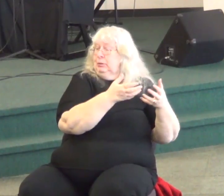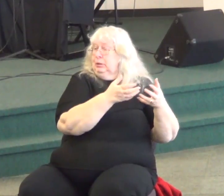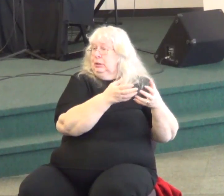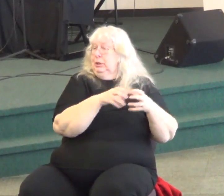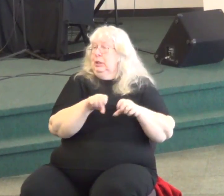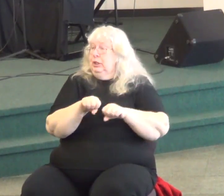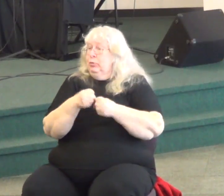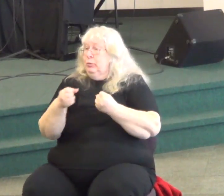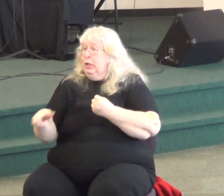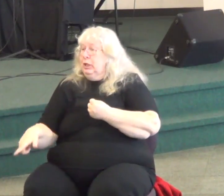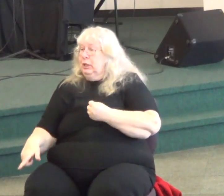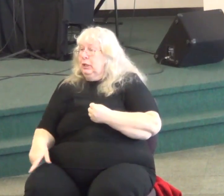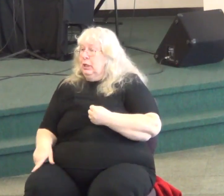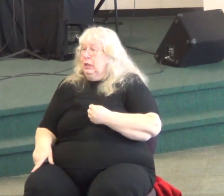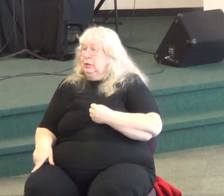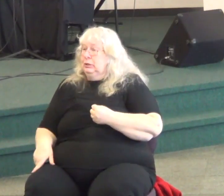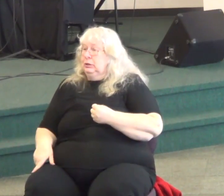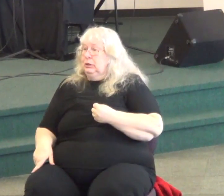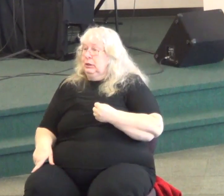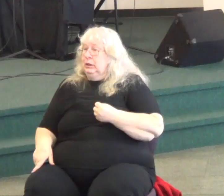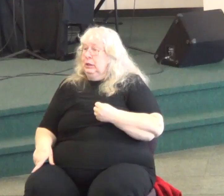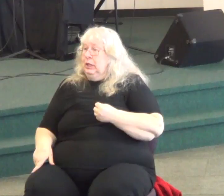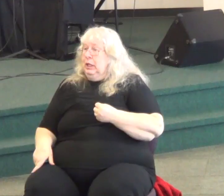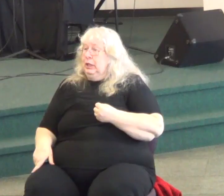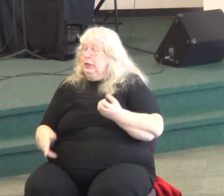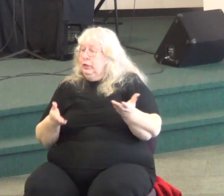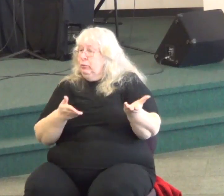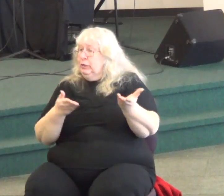and put it around their neck and carried it home.